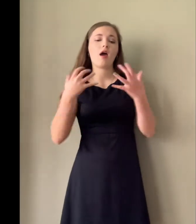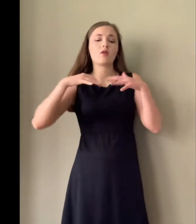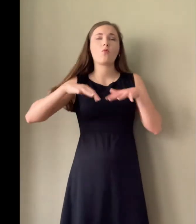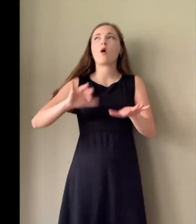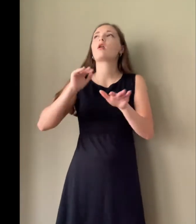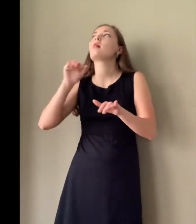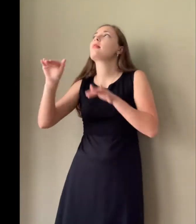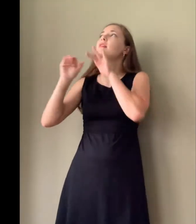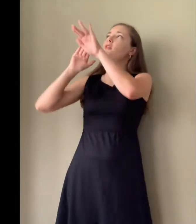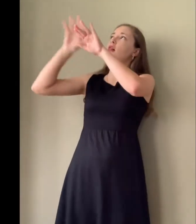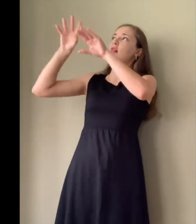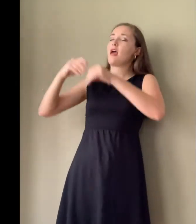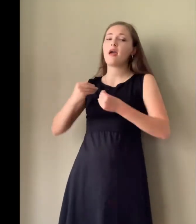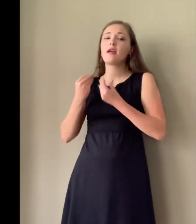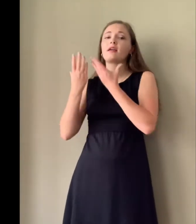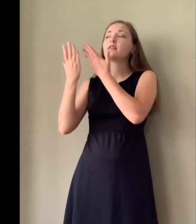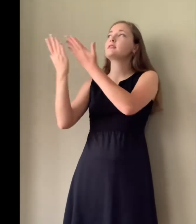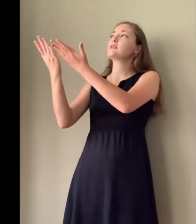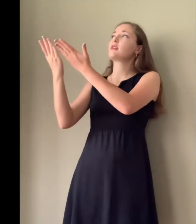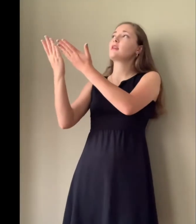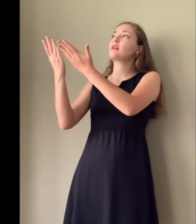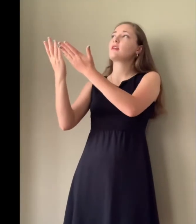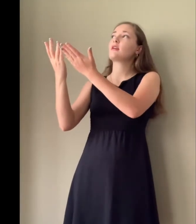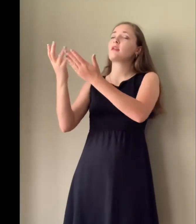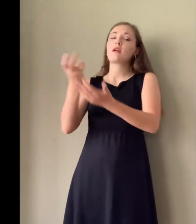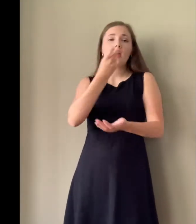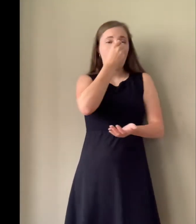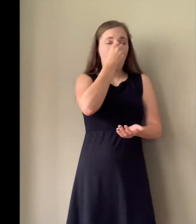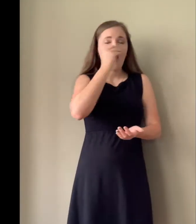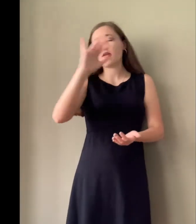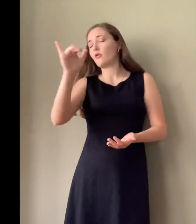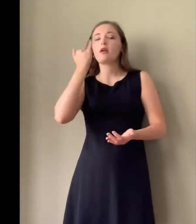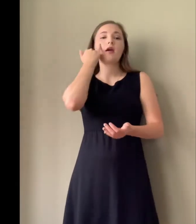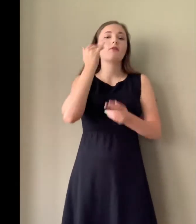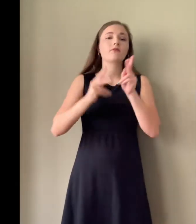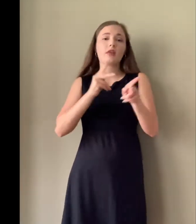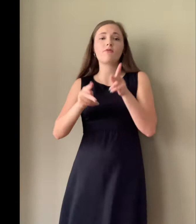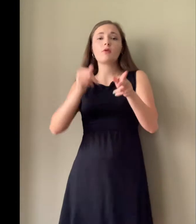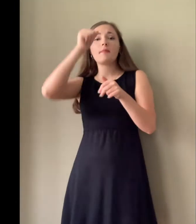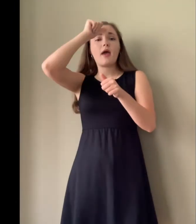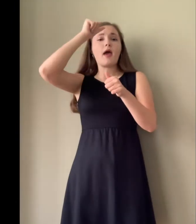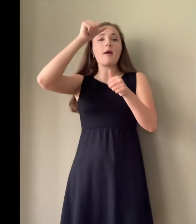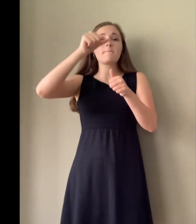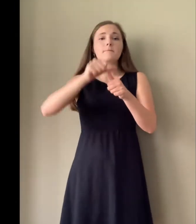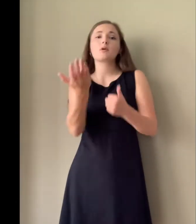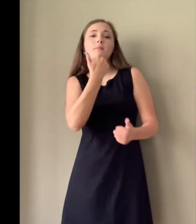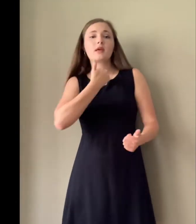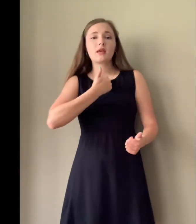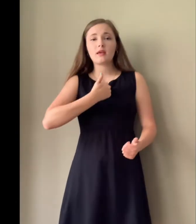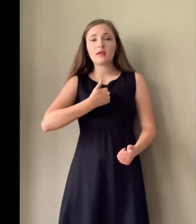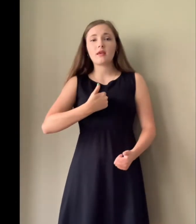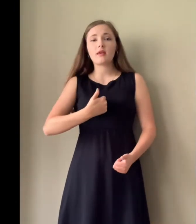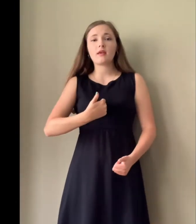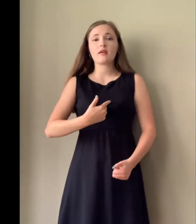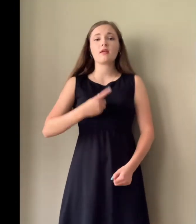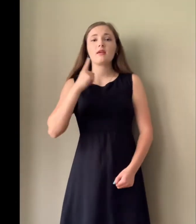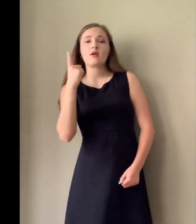I don't want to leave a legacy. And I don't care if they remember me.